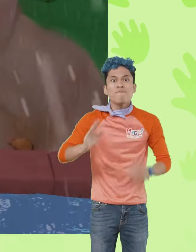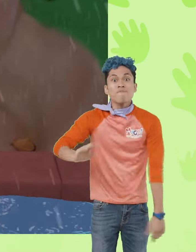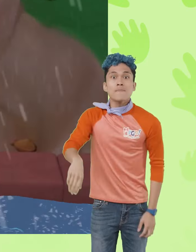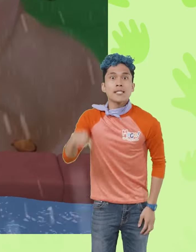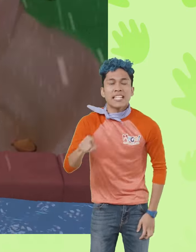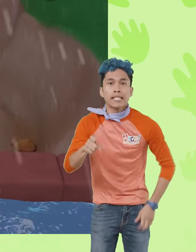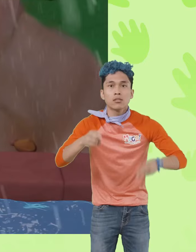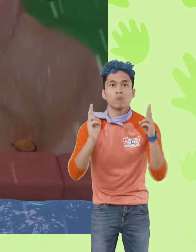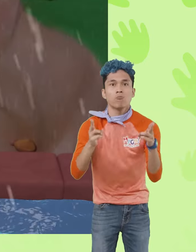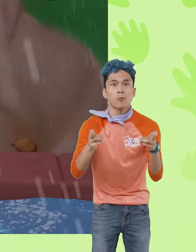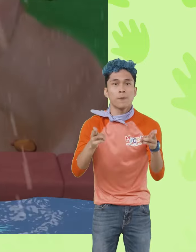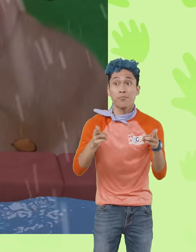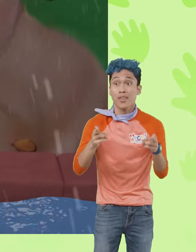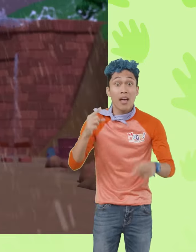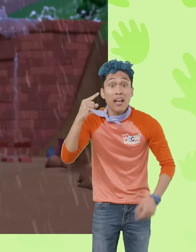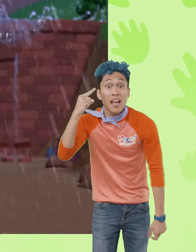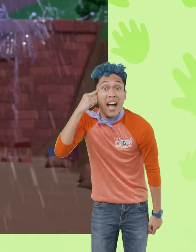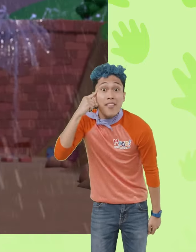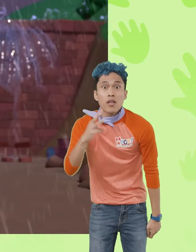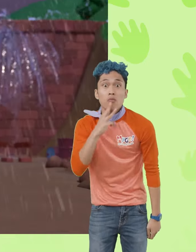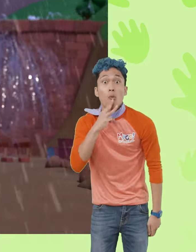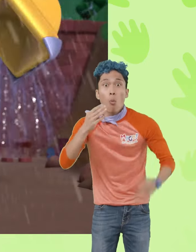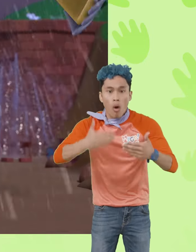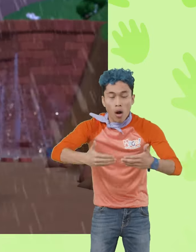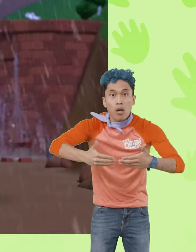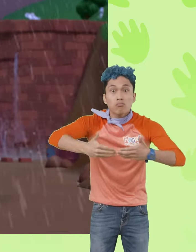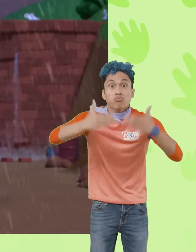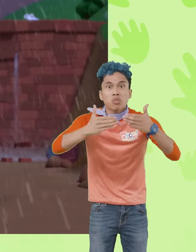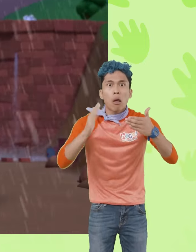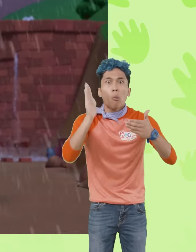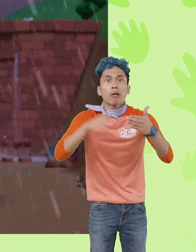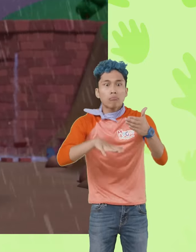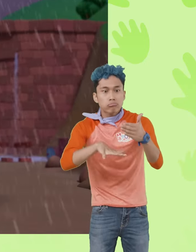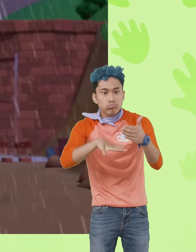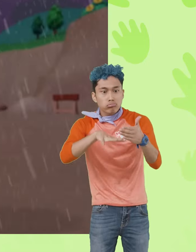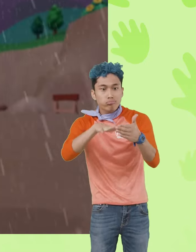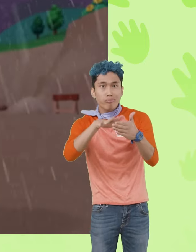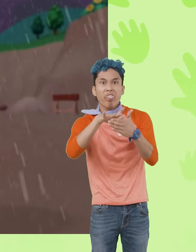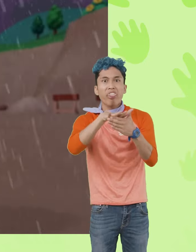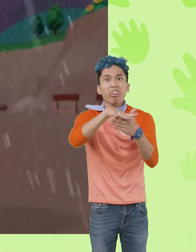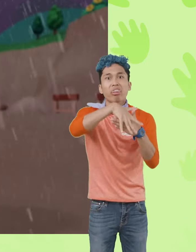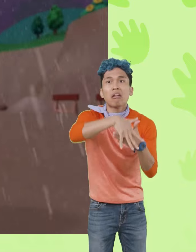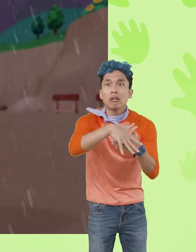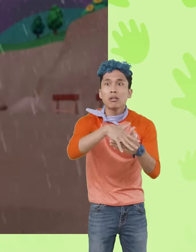we need to be fast. I think that dam's going to overflow.